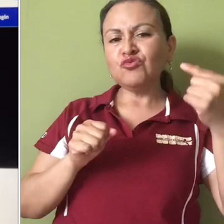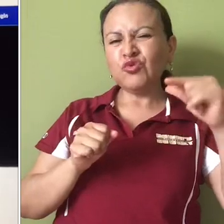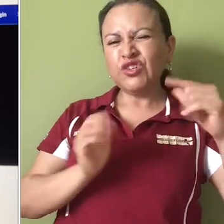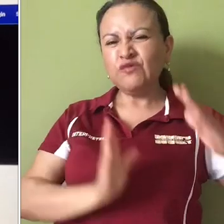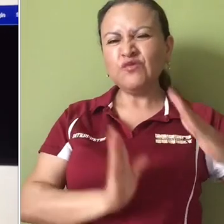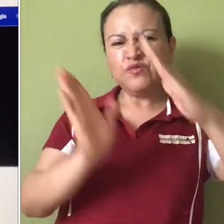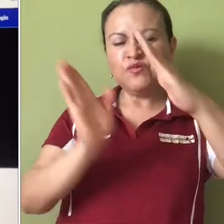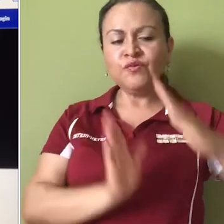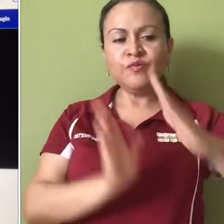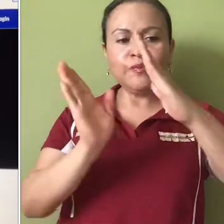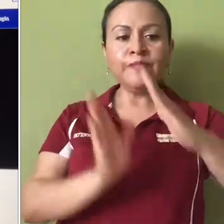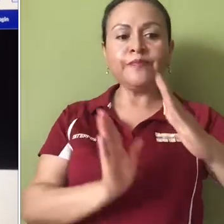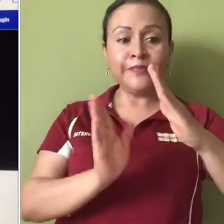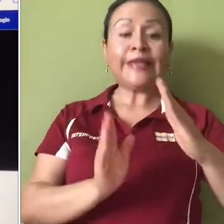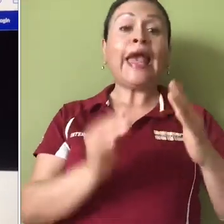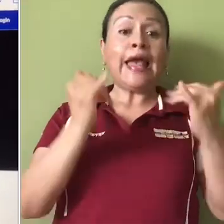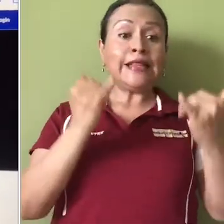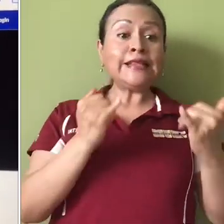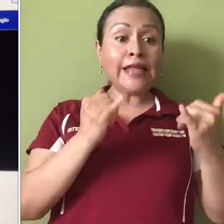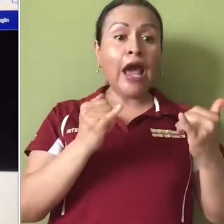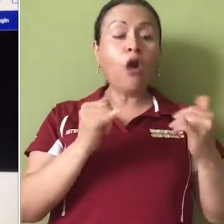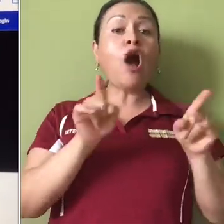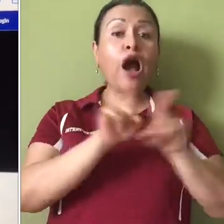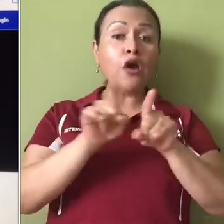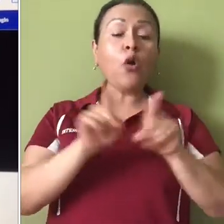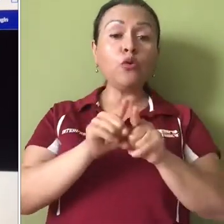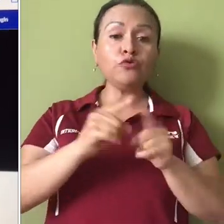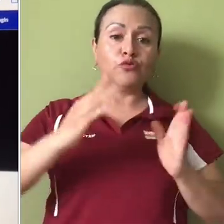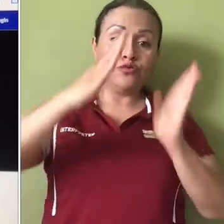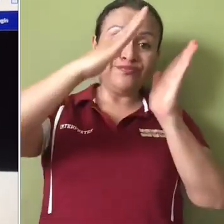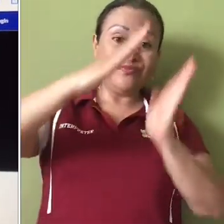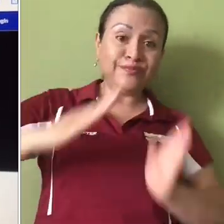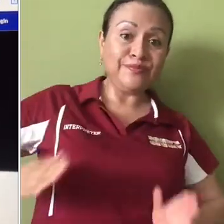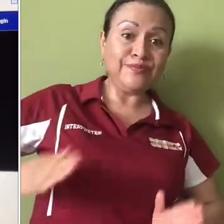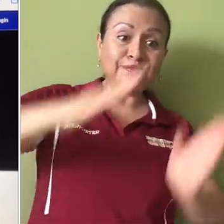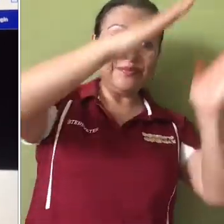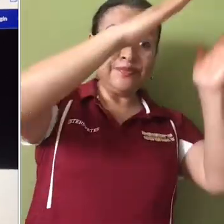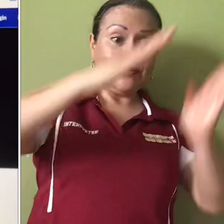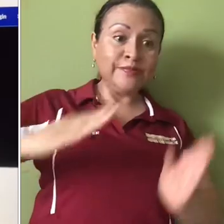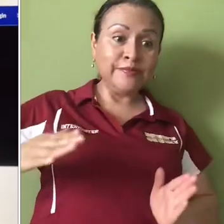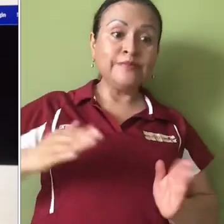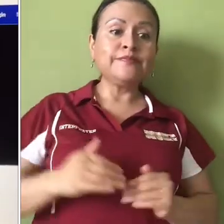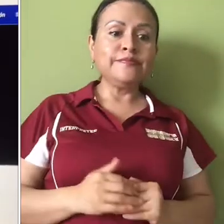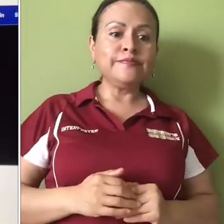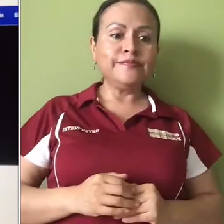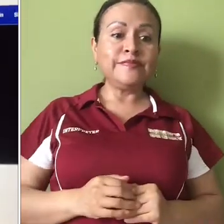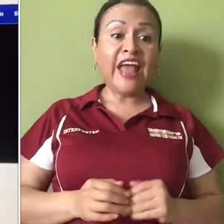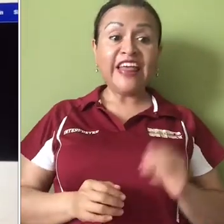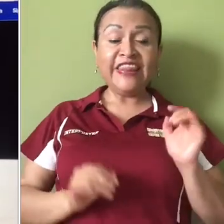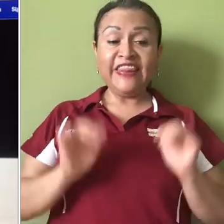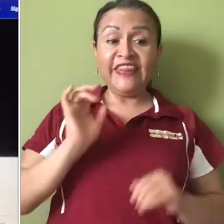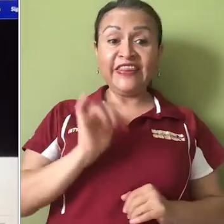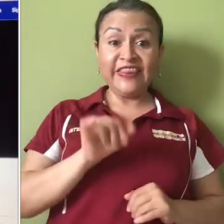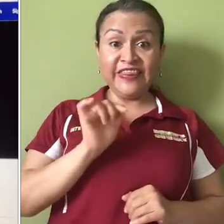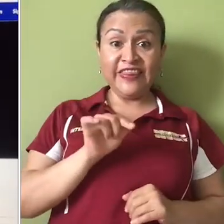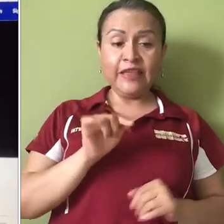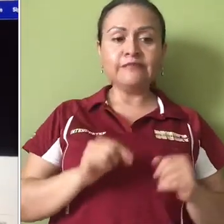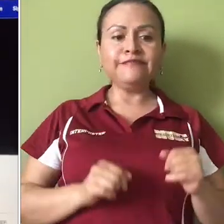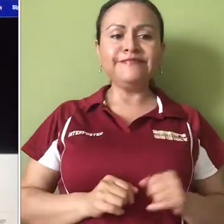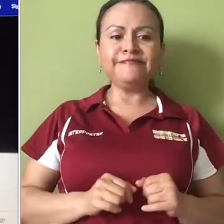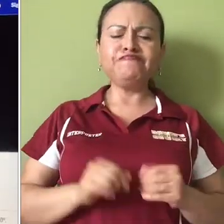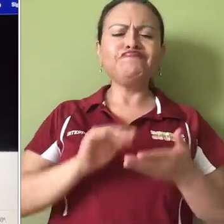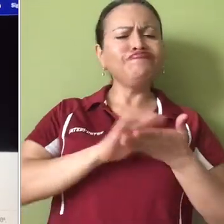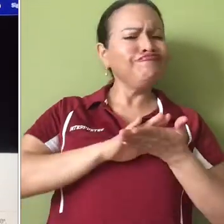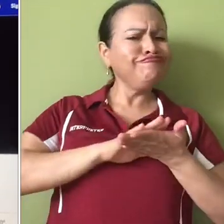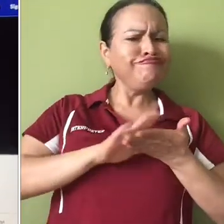two sides of my original triangle and extend them into lines. So I'm going to extend this one into a line. So do that as